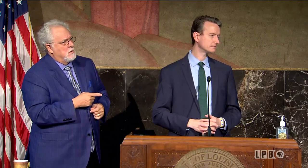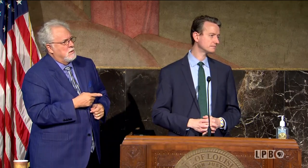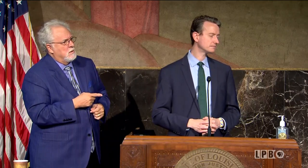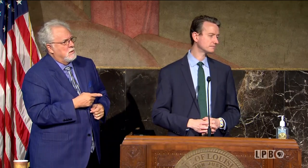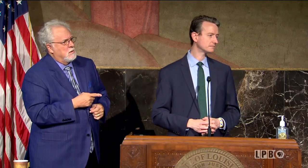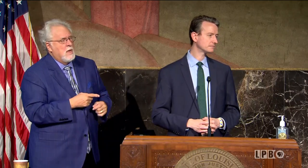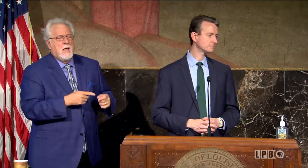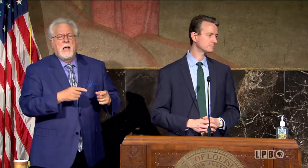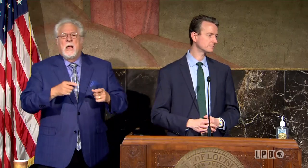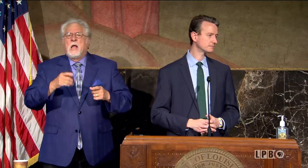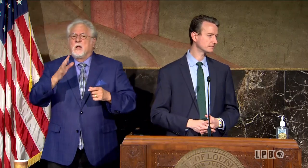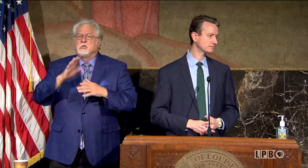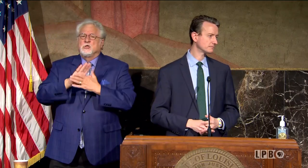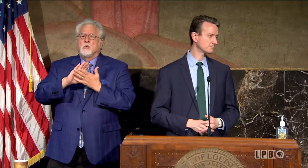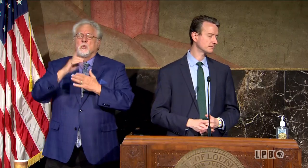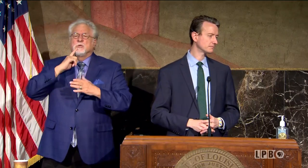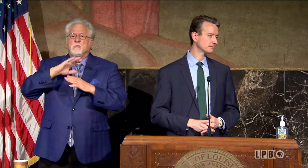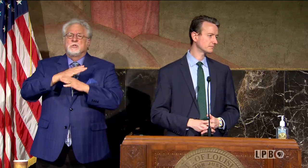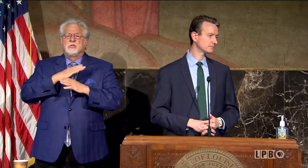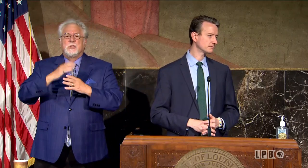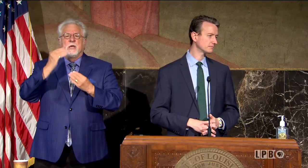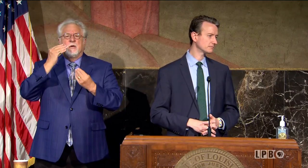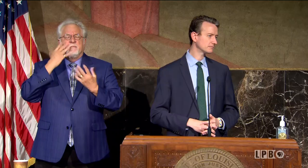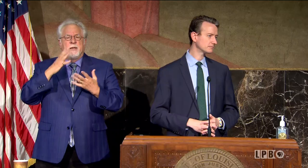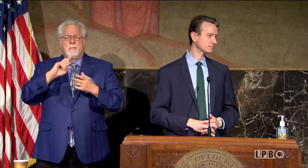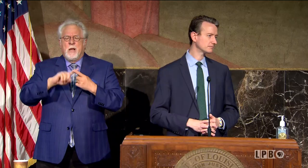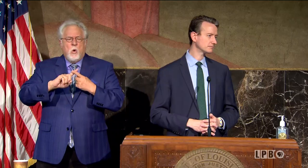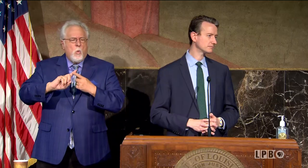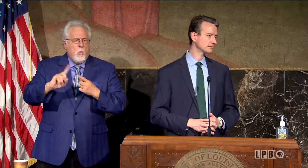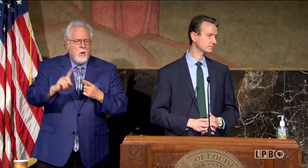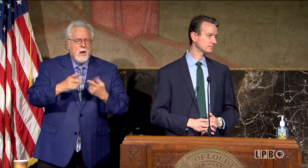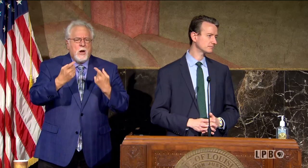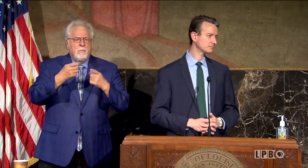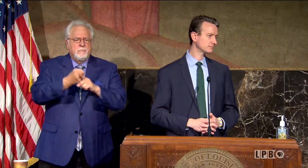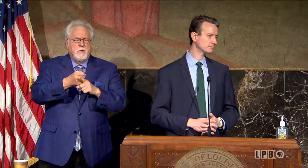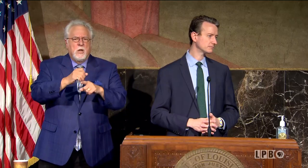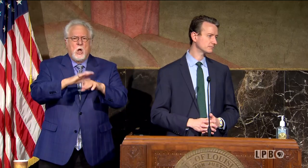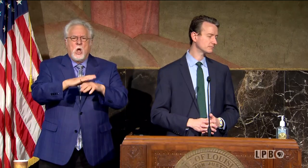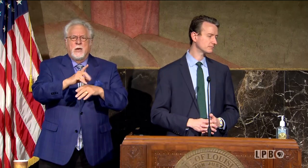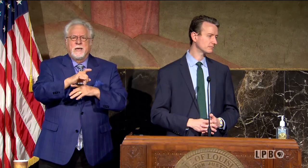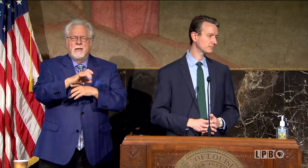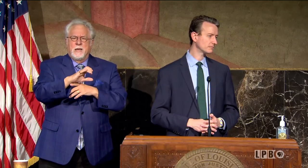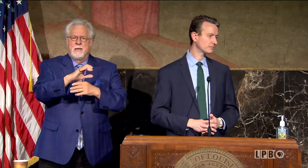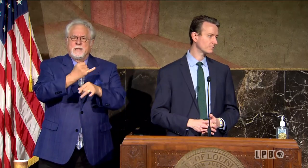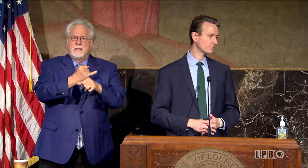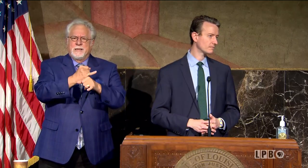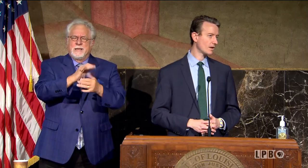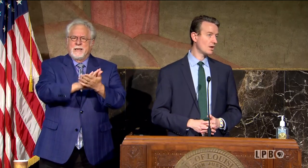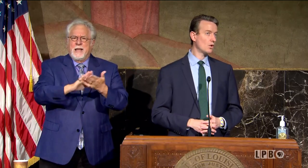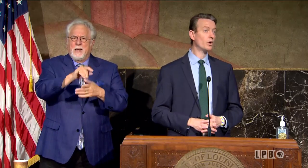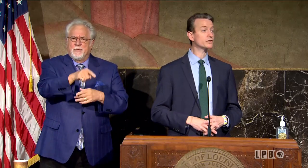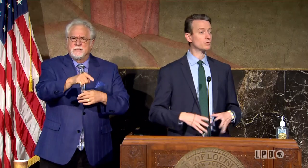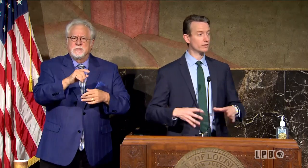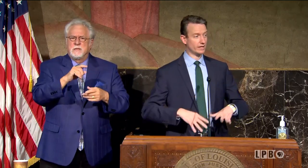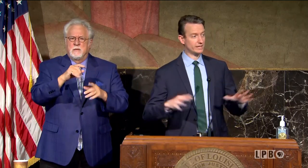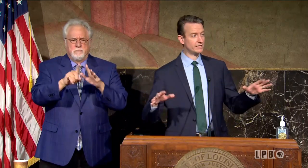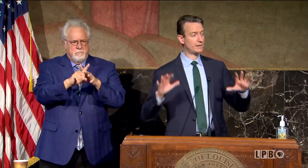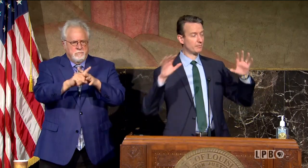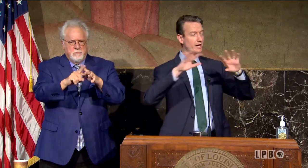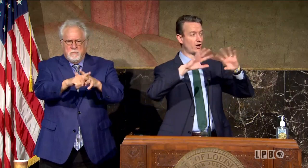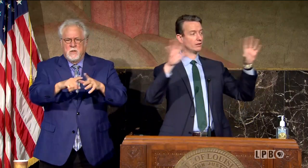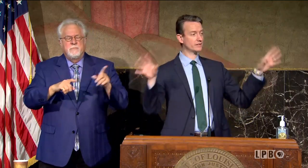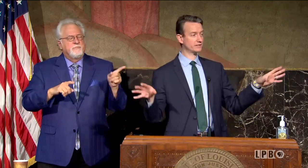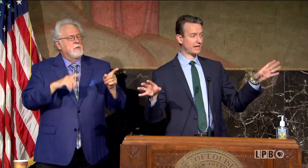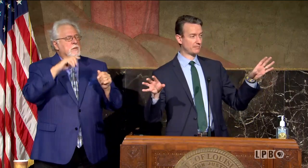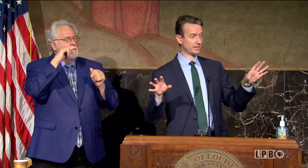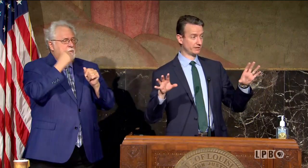Like where outbreaks on campus are happening, so you can send health officials and help them intervene? Is that what I'm hearing? Well, so keep in